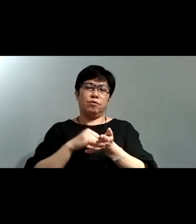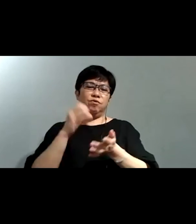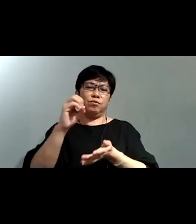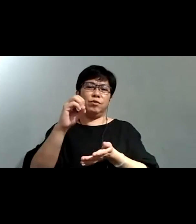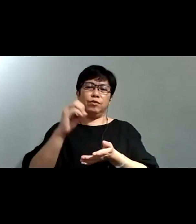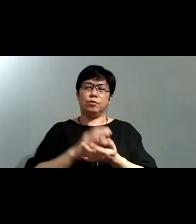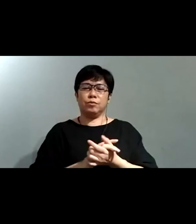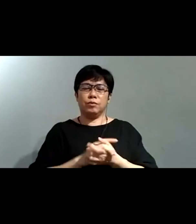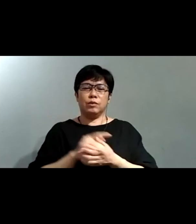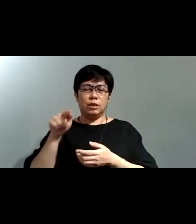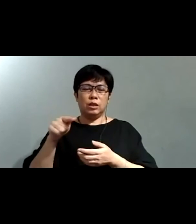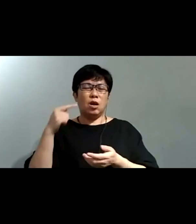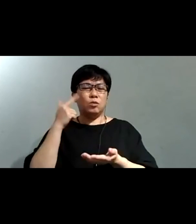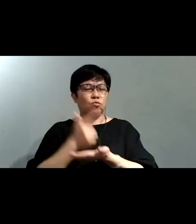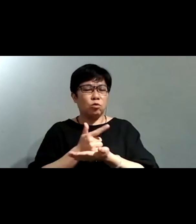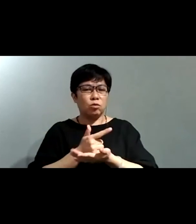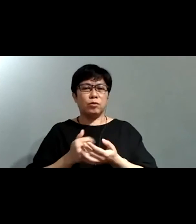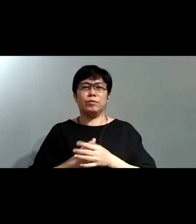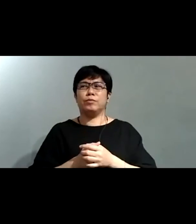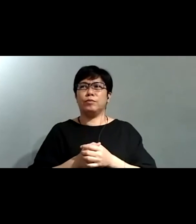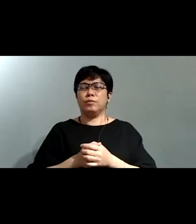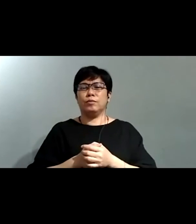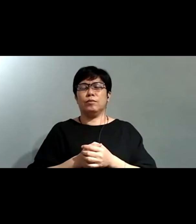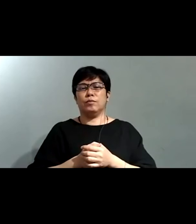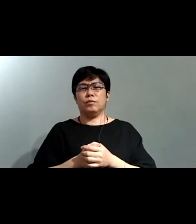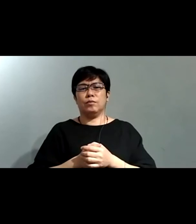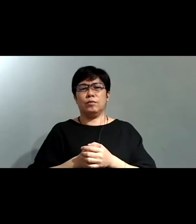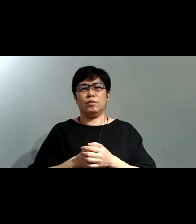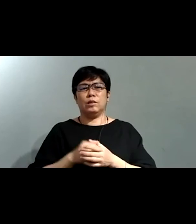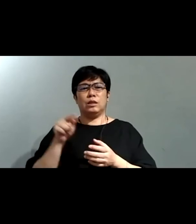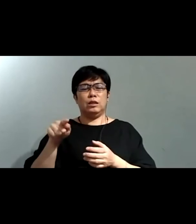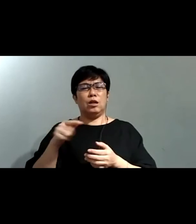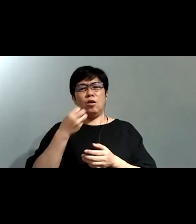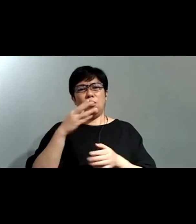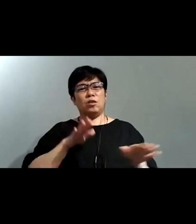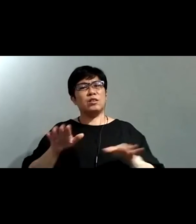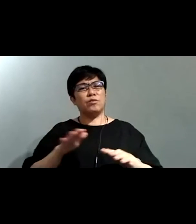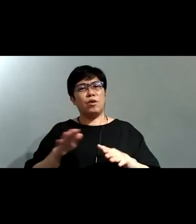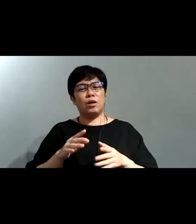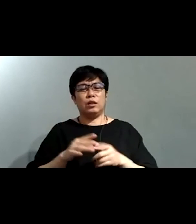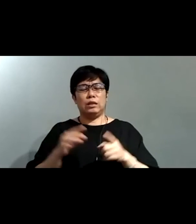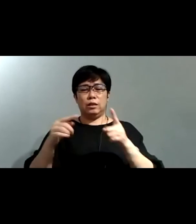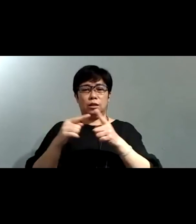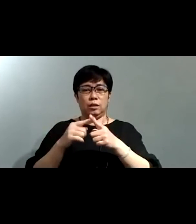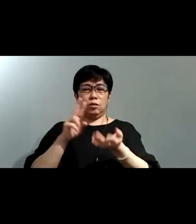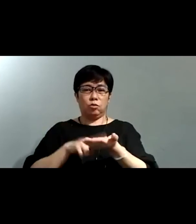So this is what the situation is. People are lacking trust on the society. People are rating the